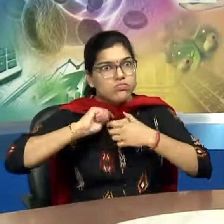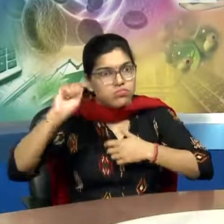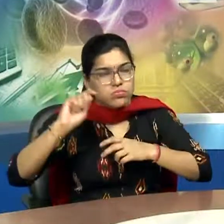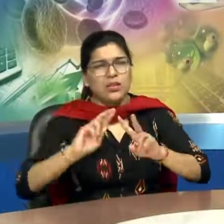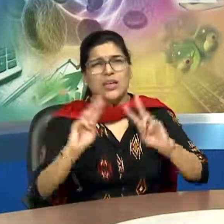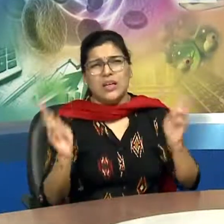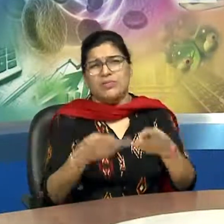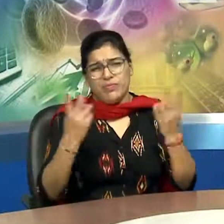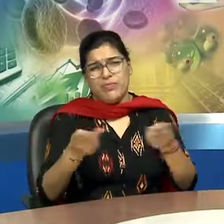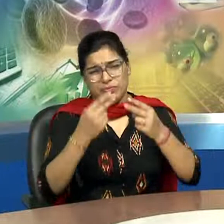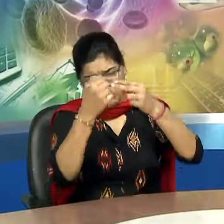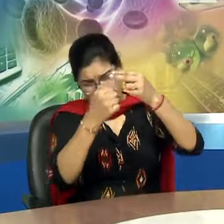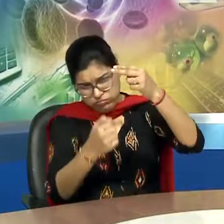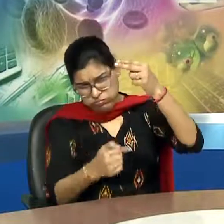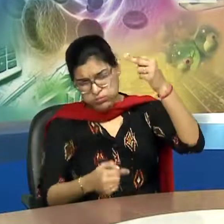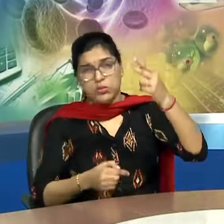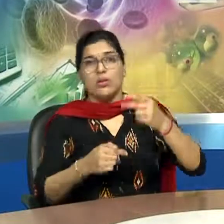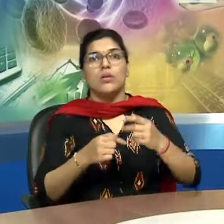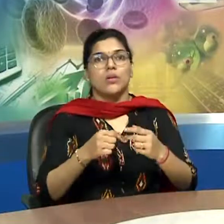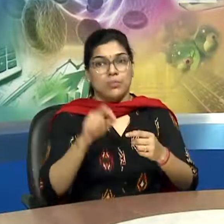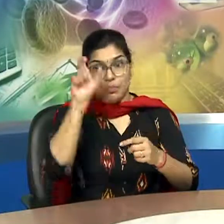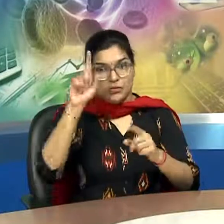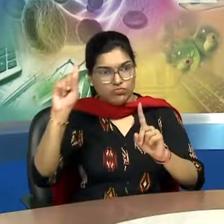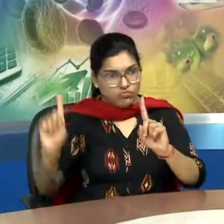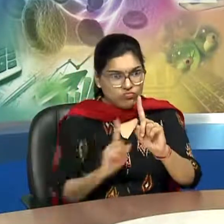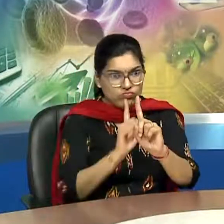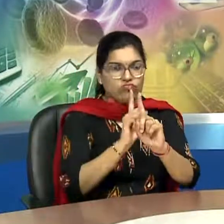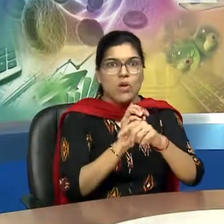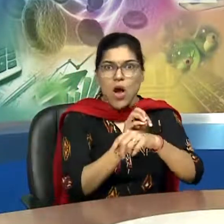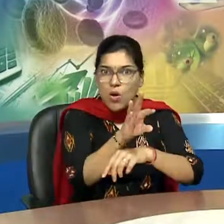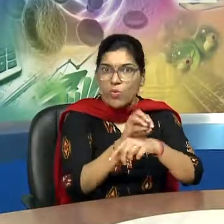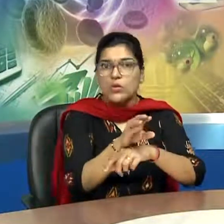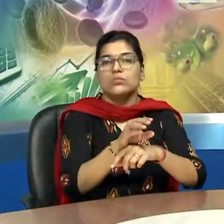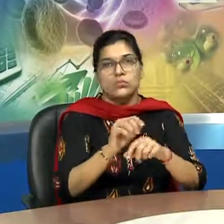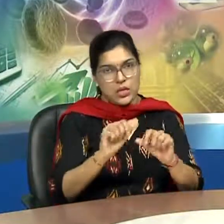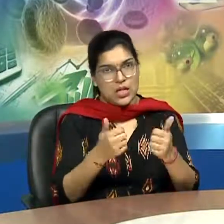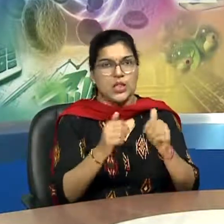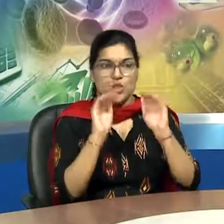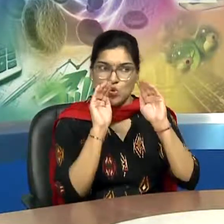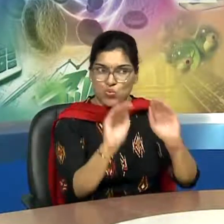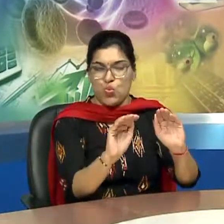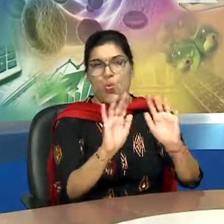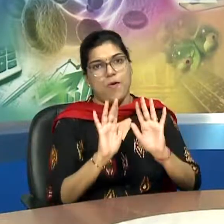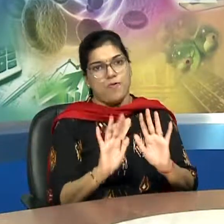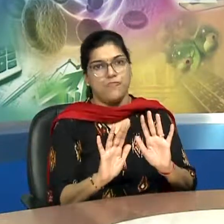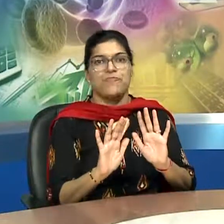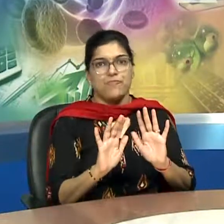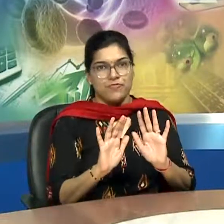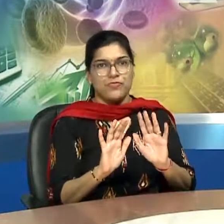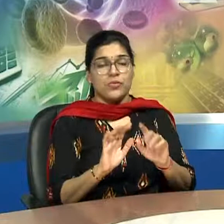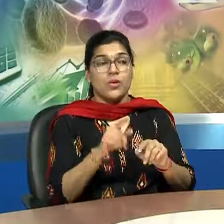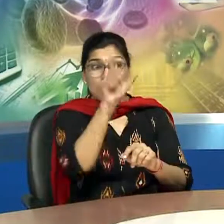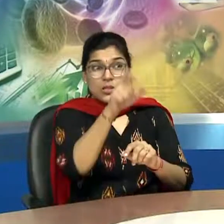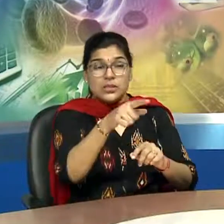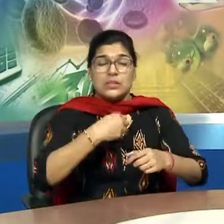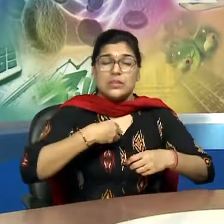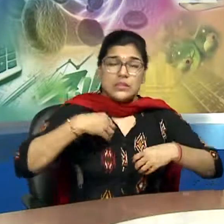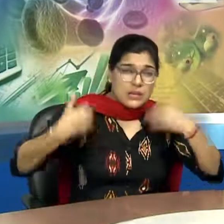When the person is getting counseled or is receiving any therapy, then there are alternate